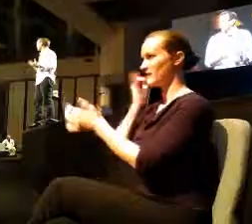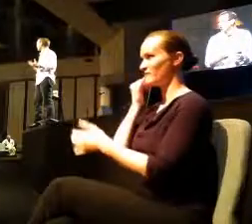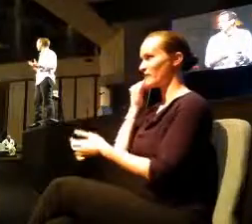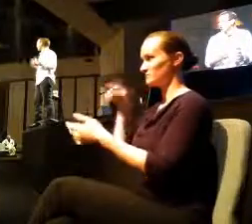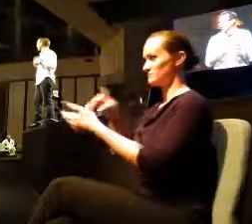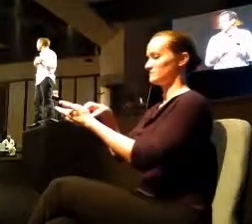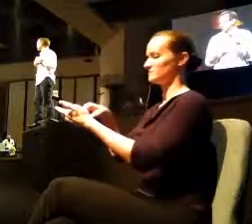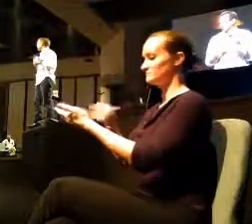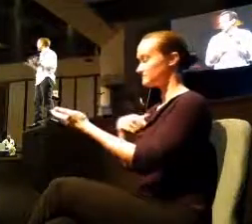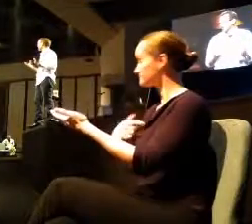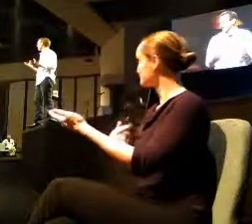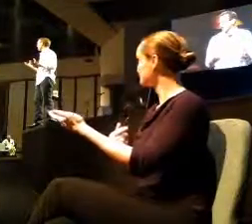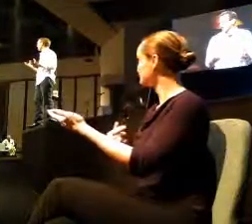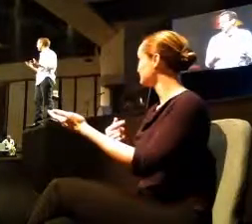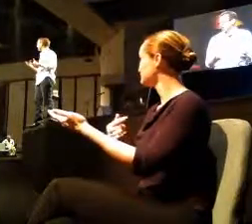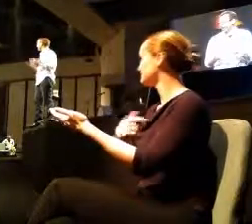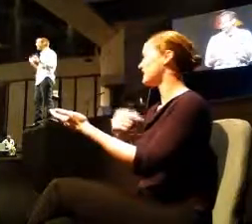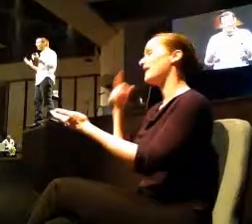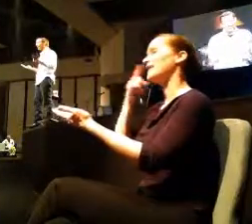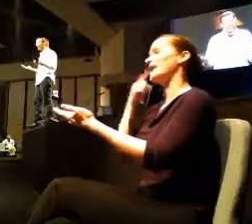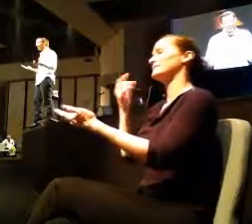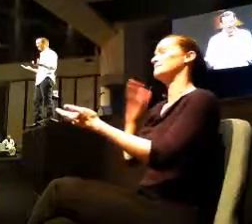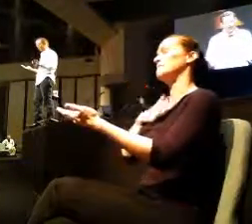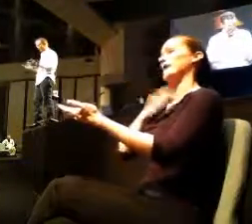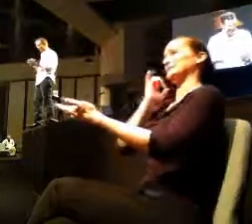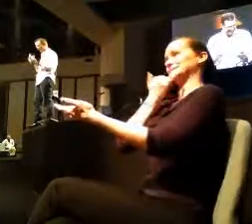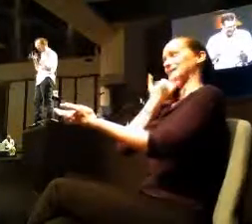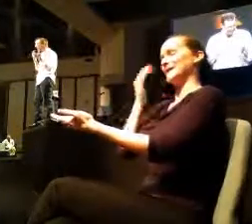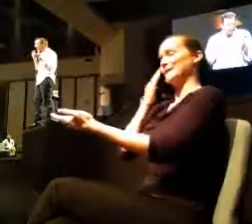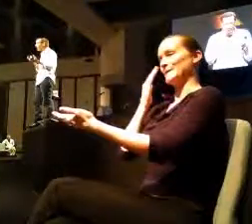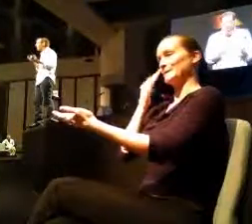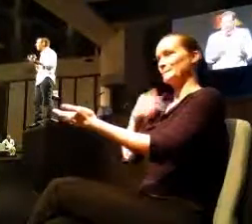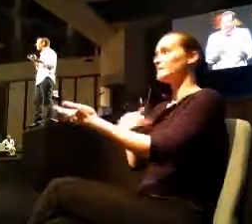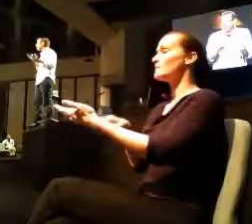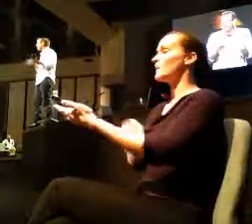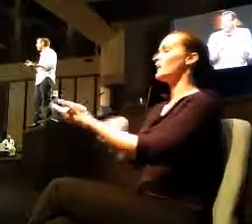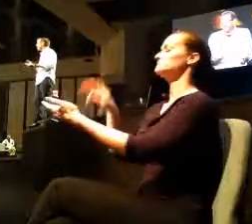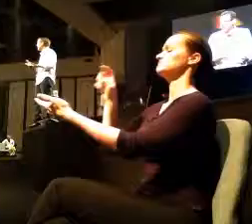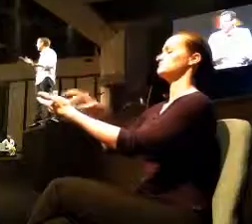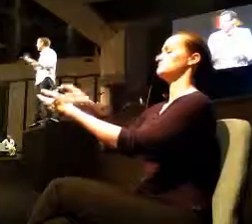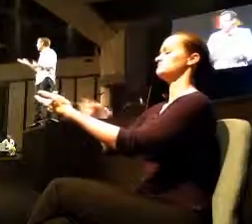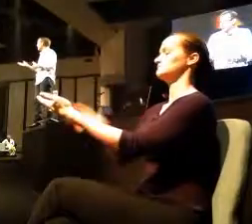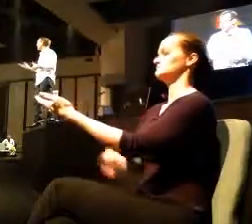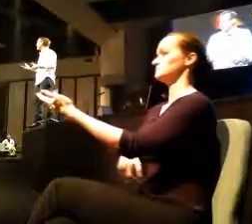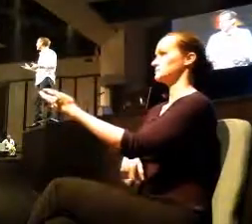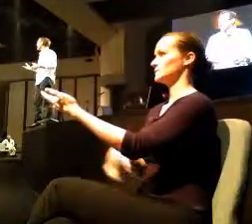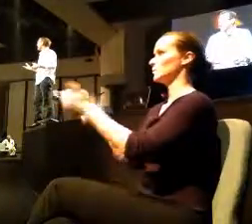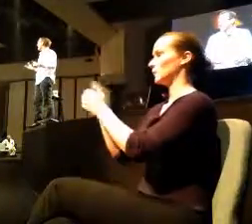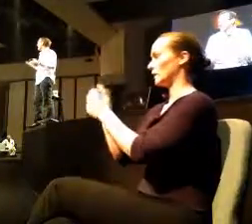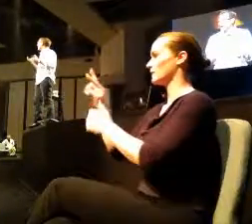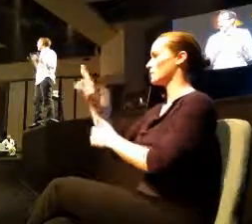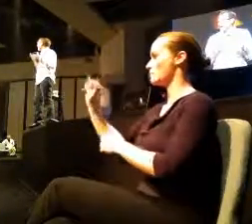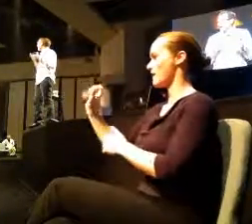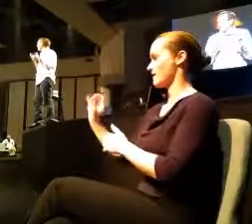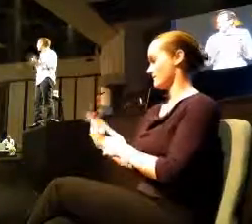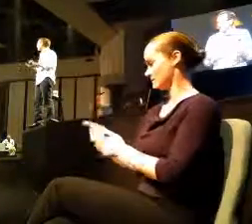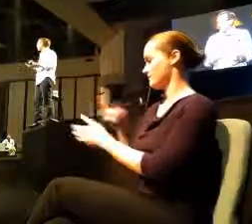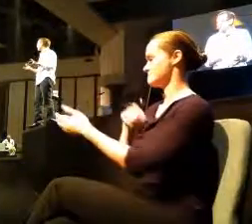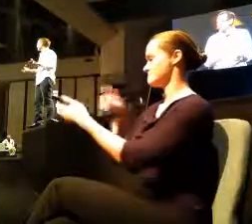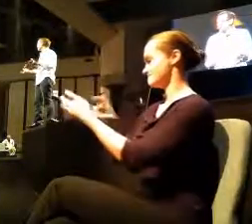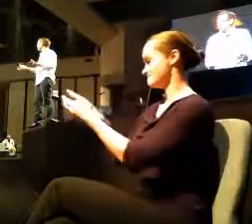my phone, and I know this is probably operator error, I still don't know how I did this, is I just punched in the appointment with Ryan.